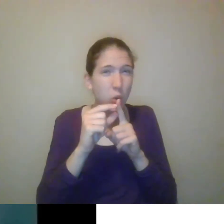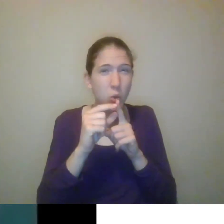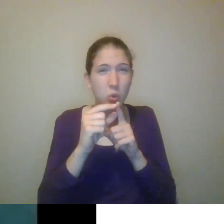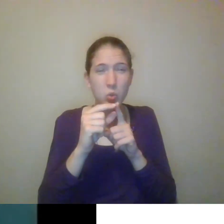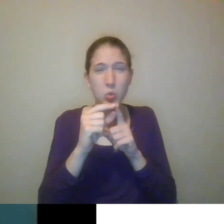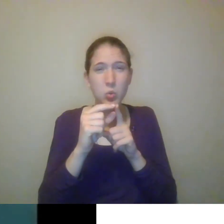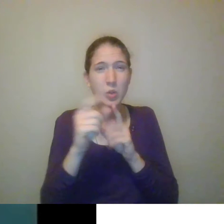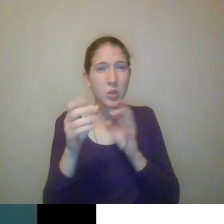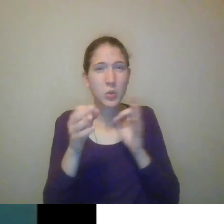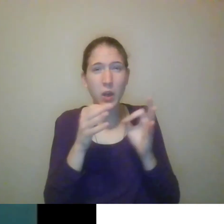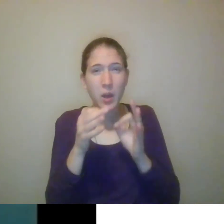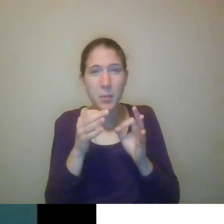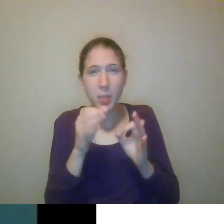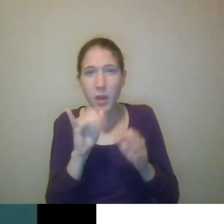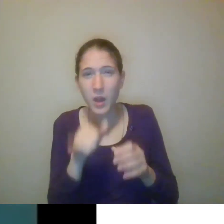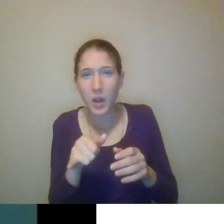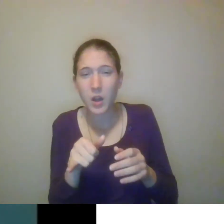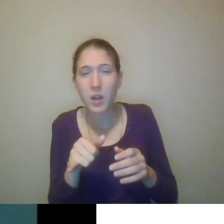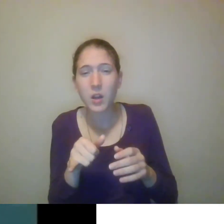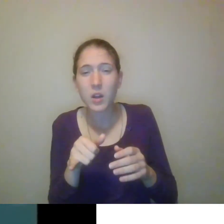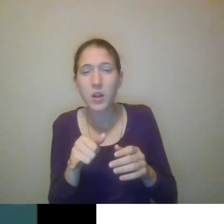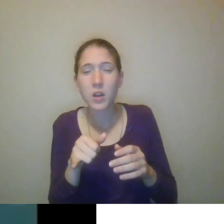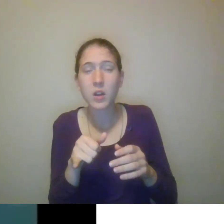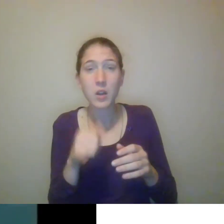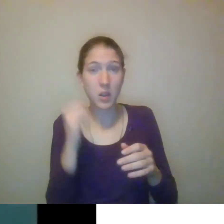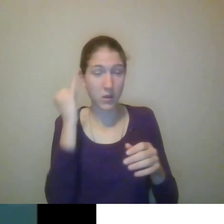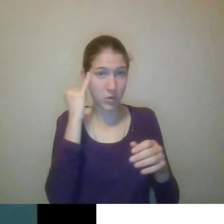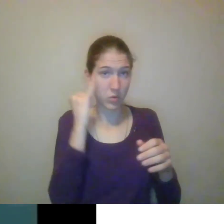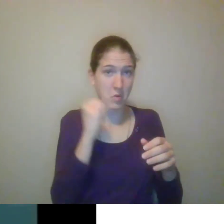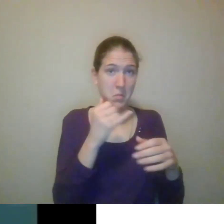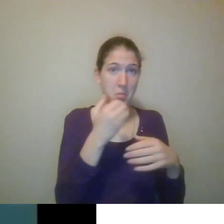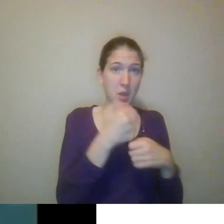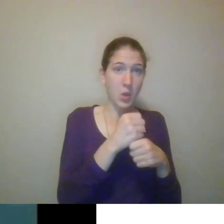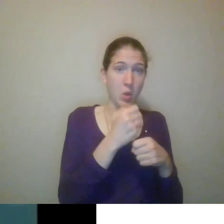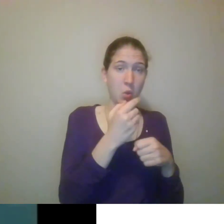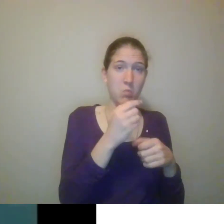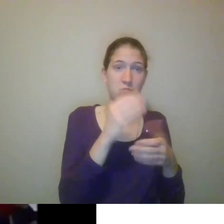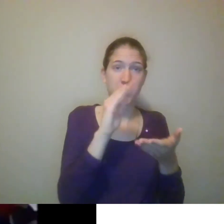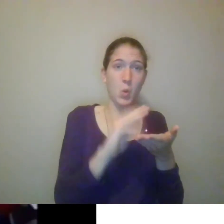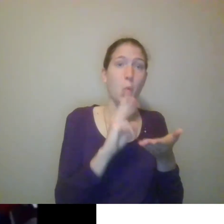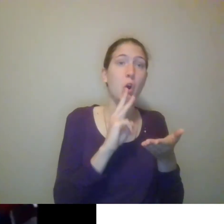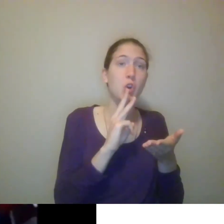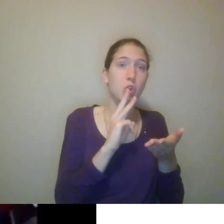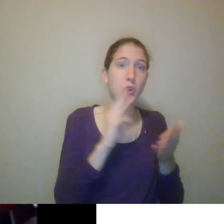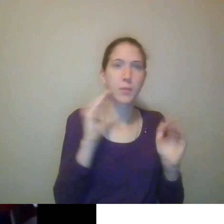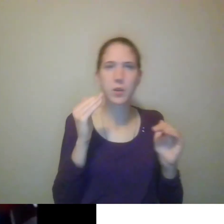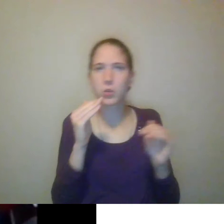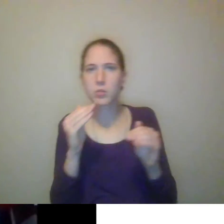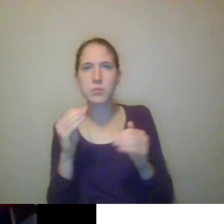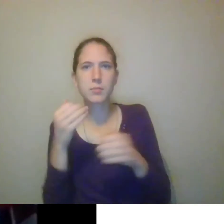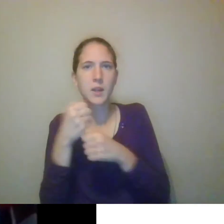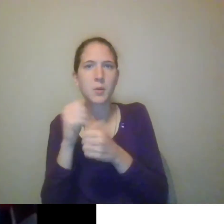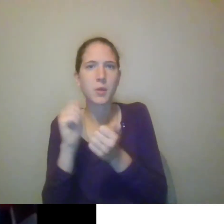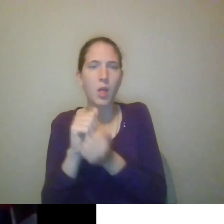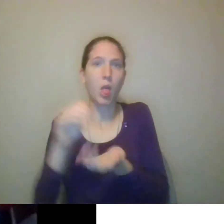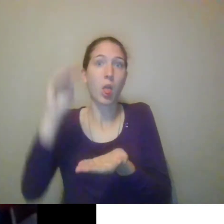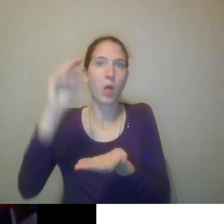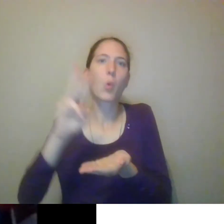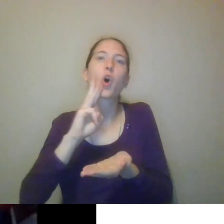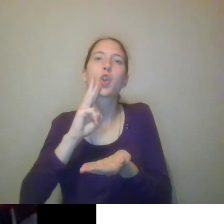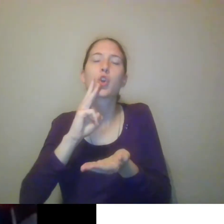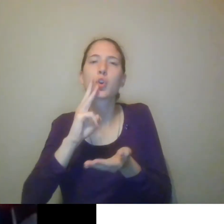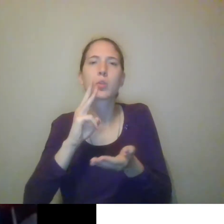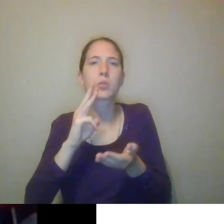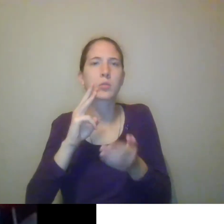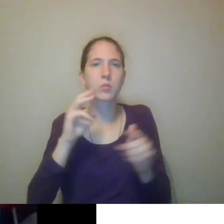would make, how it would be different from a regular Kool-Aid mix. Will? the opposite of diluted. Okay, what is the opposite